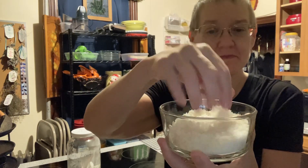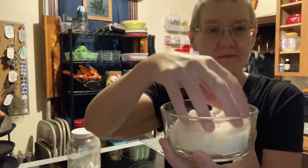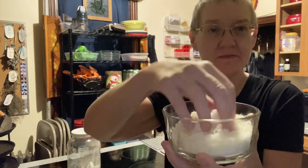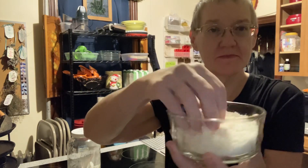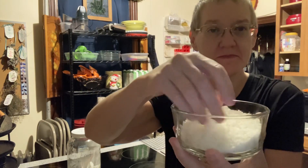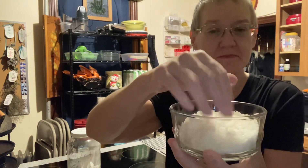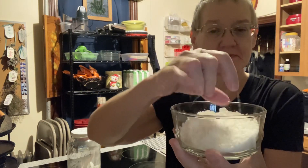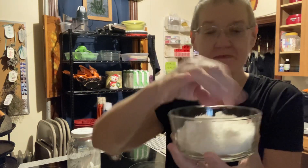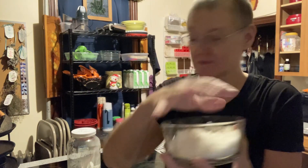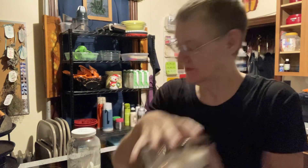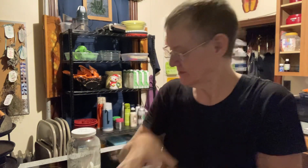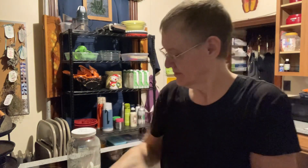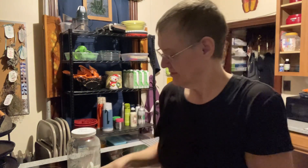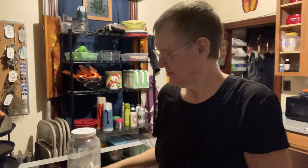together?